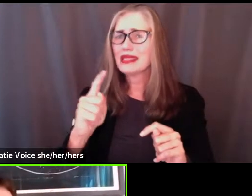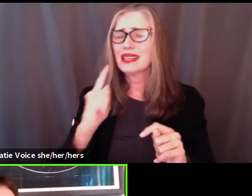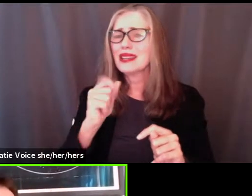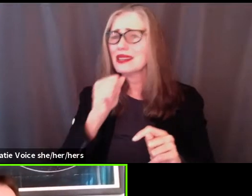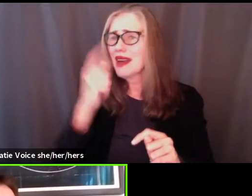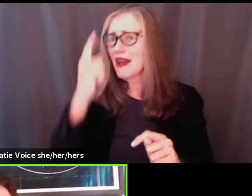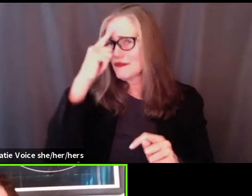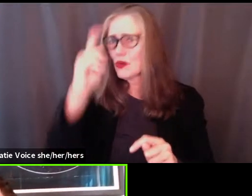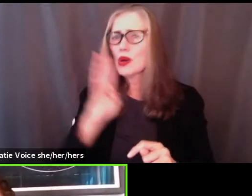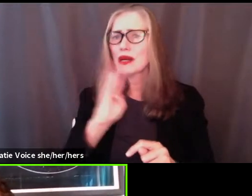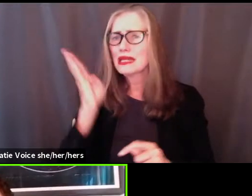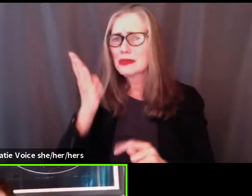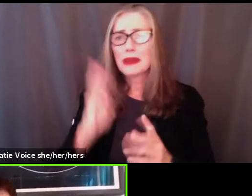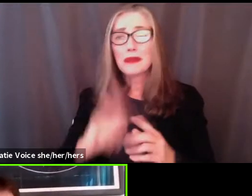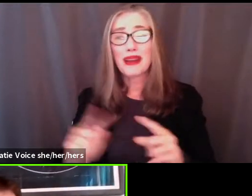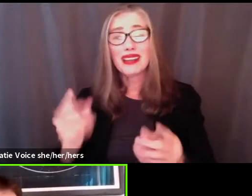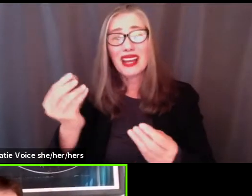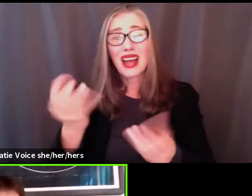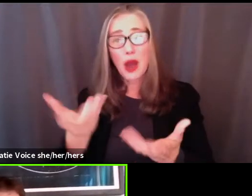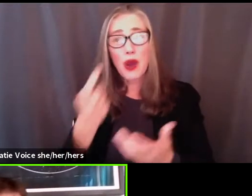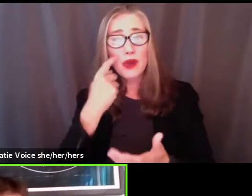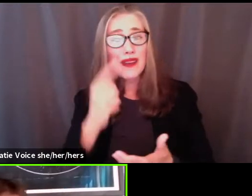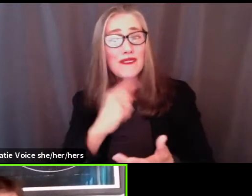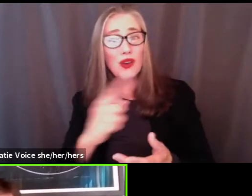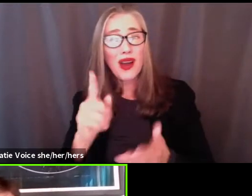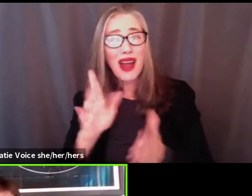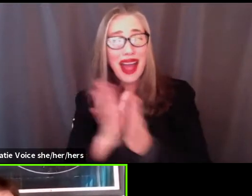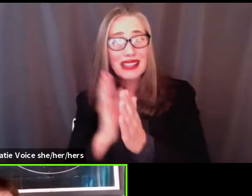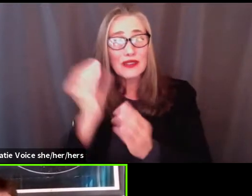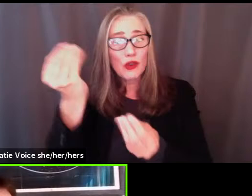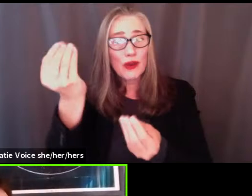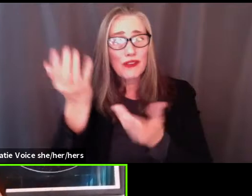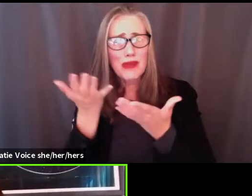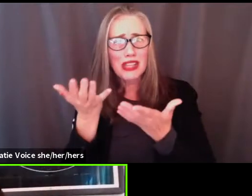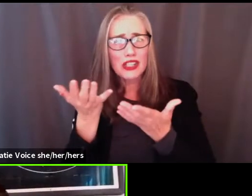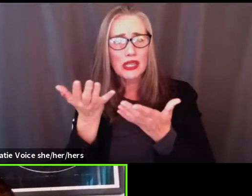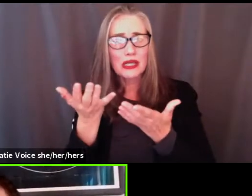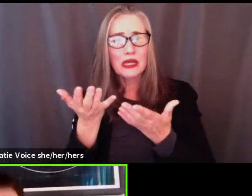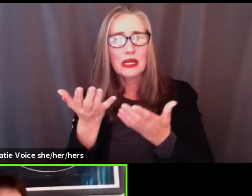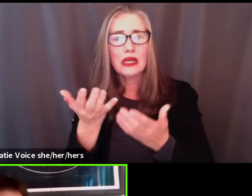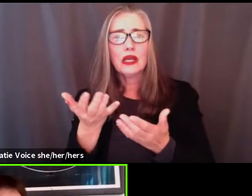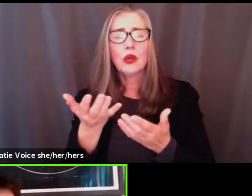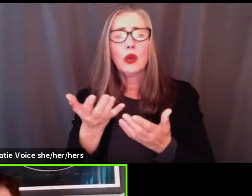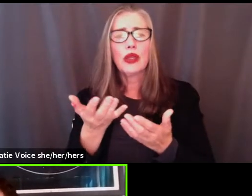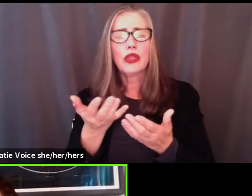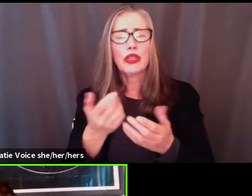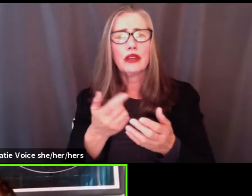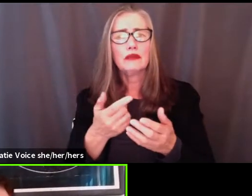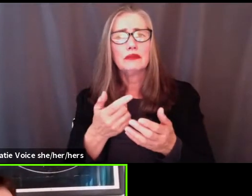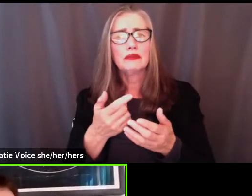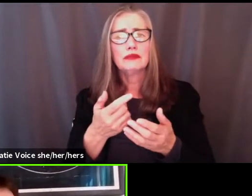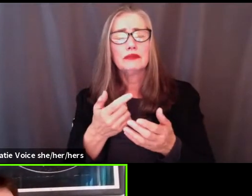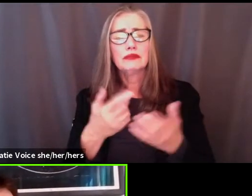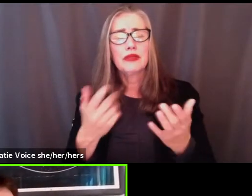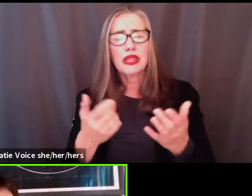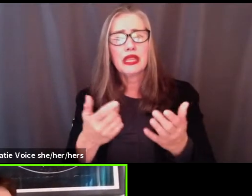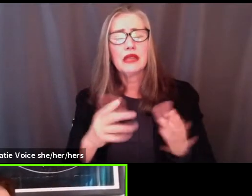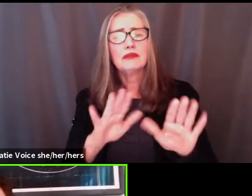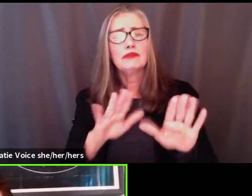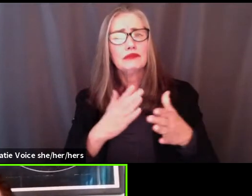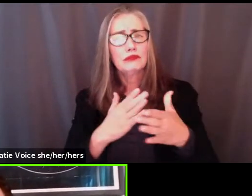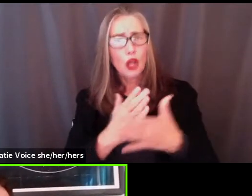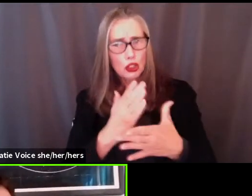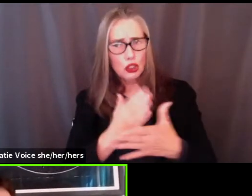now. My question, with the assurances from Chair Hicks and from other members of the Rules